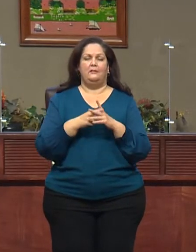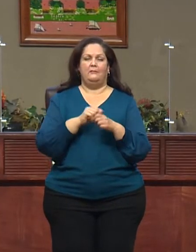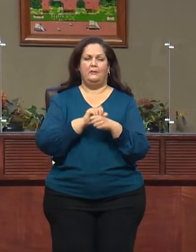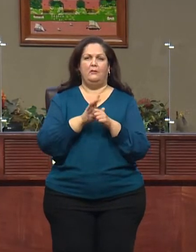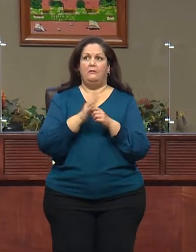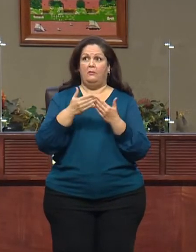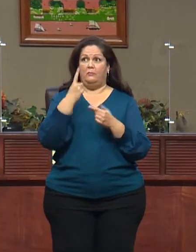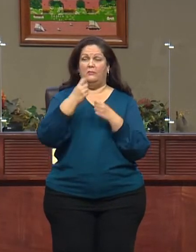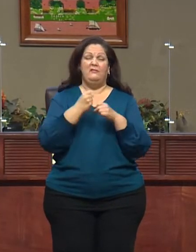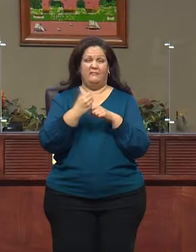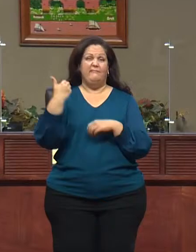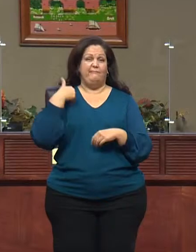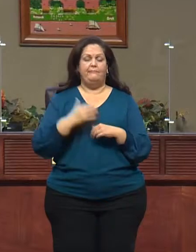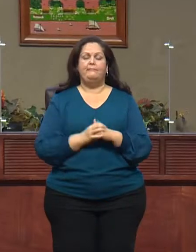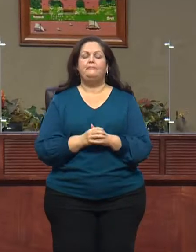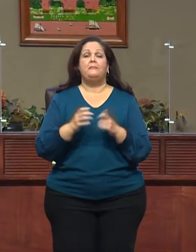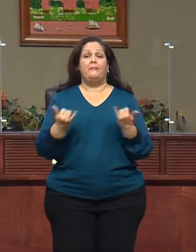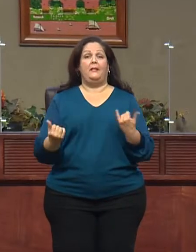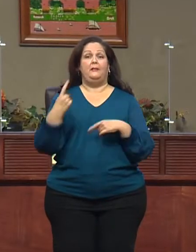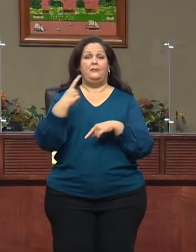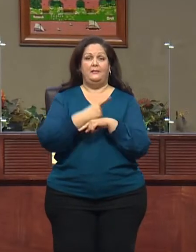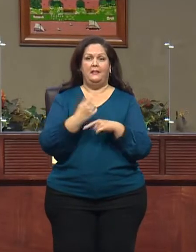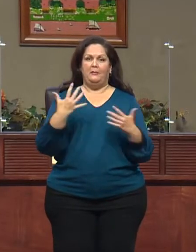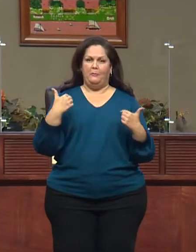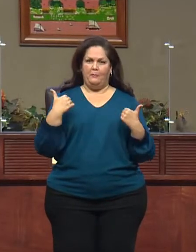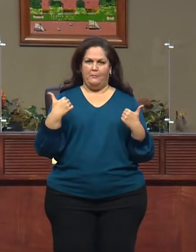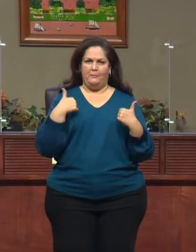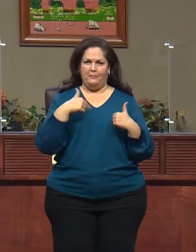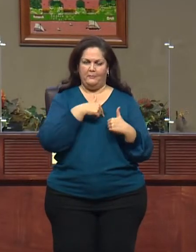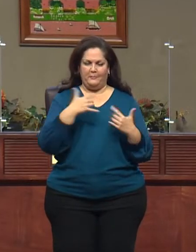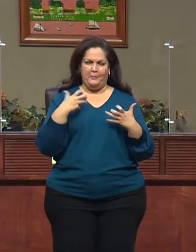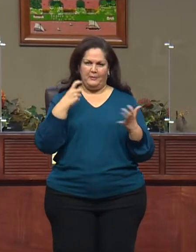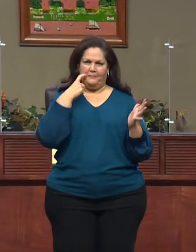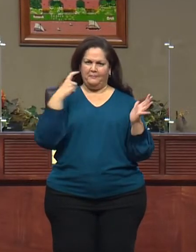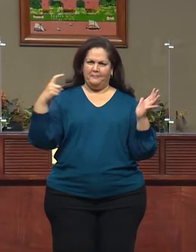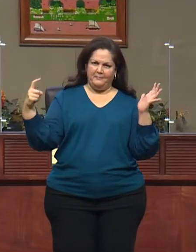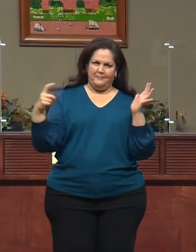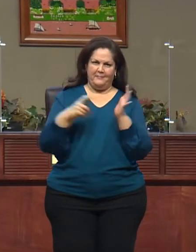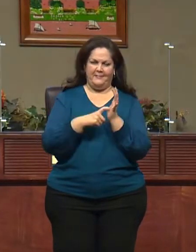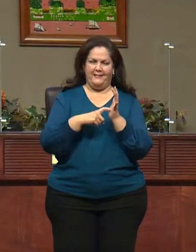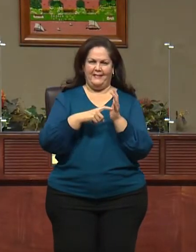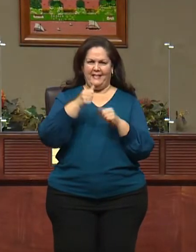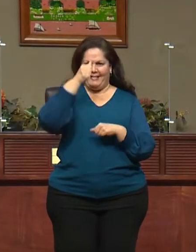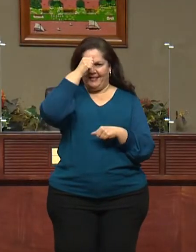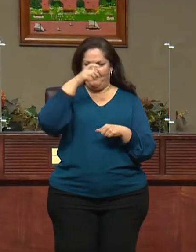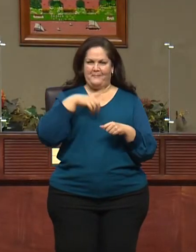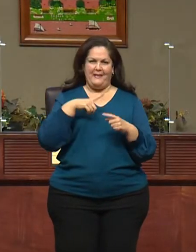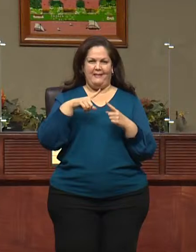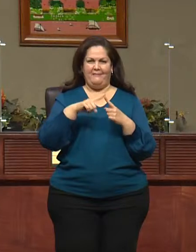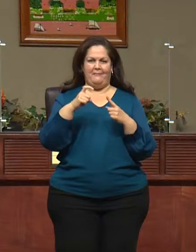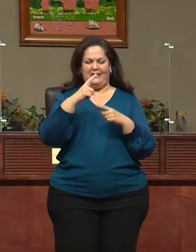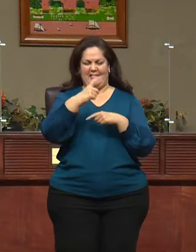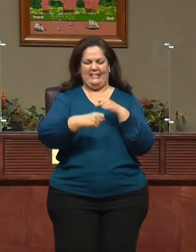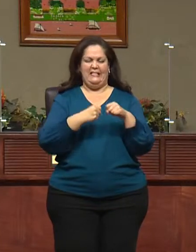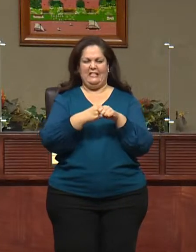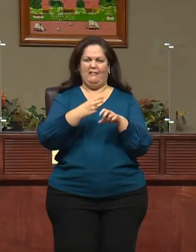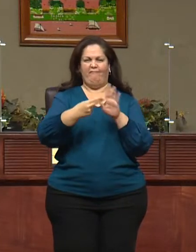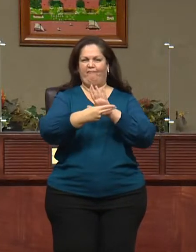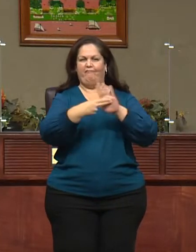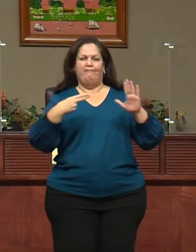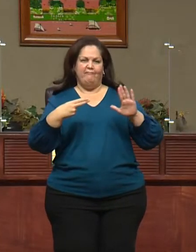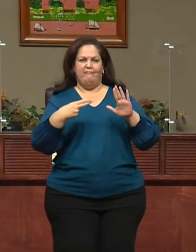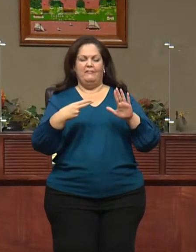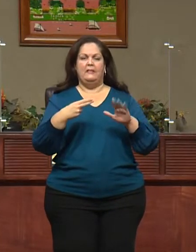a year ago now. But today we do want to recognize the Servant of the Year, recognized by the Central